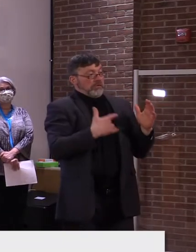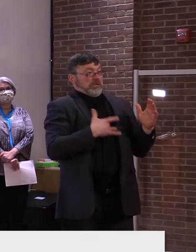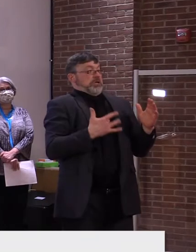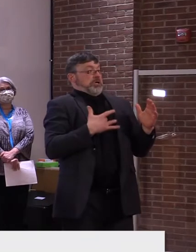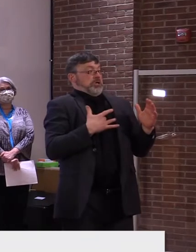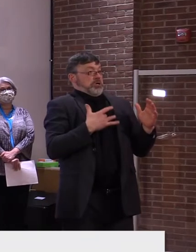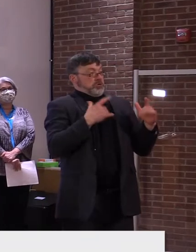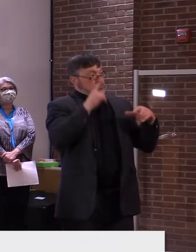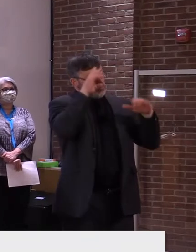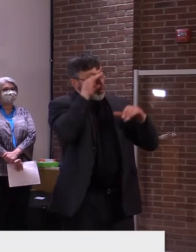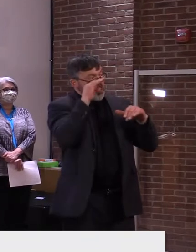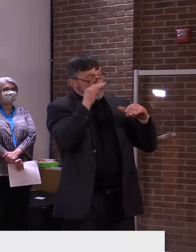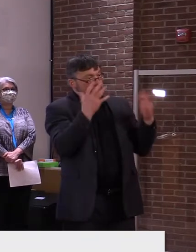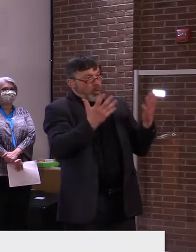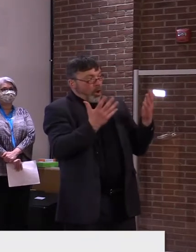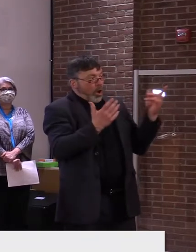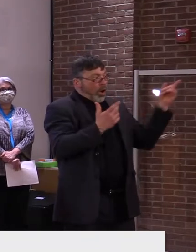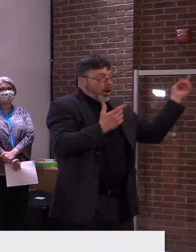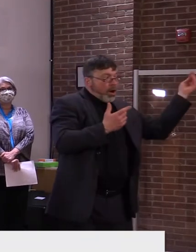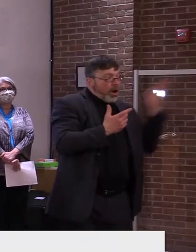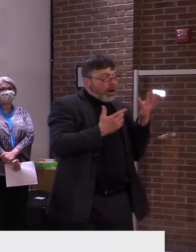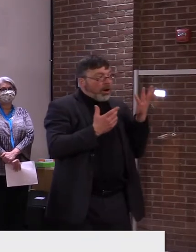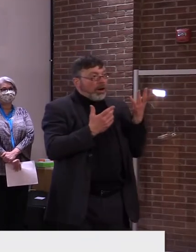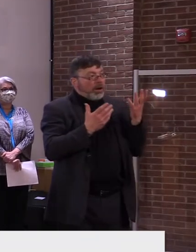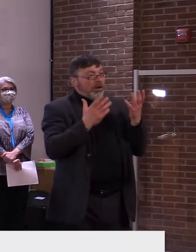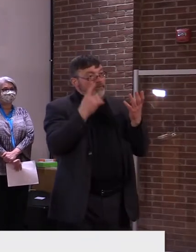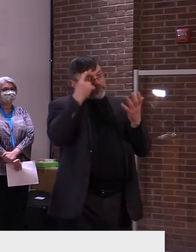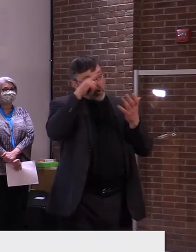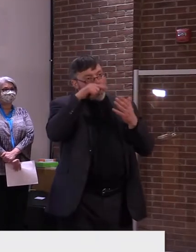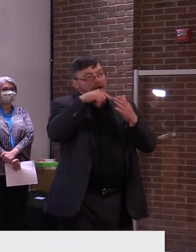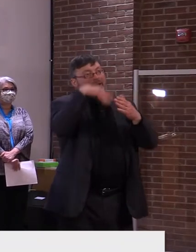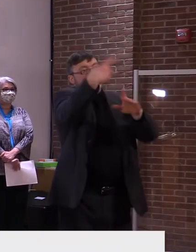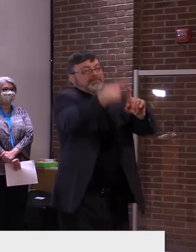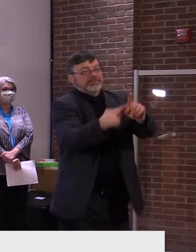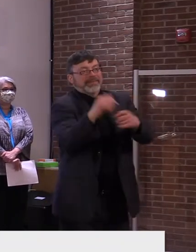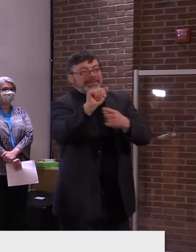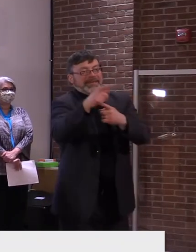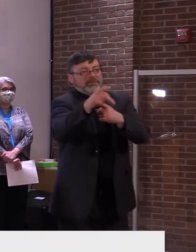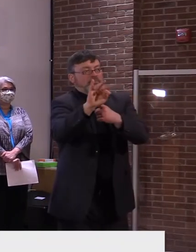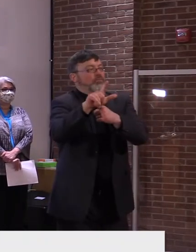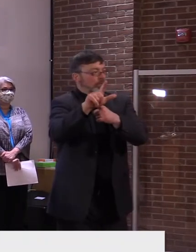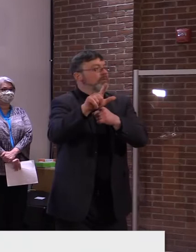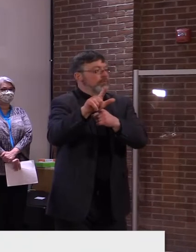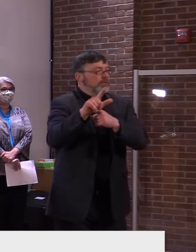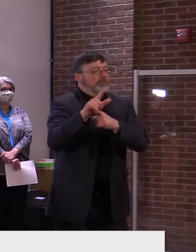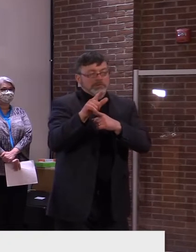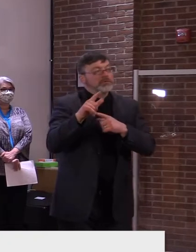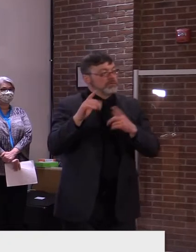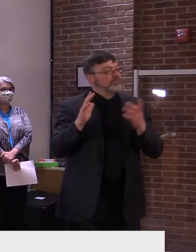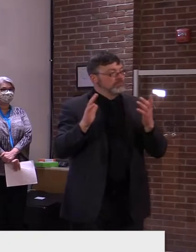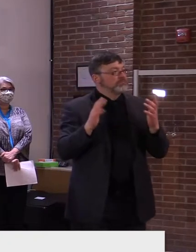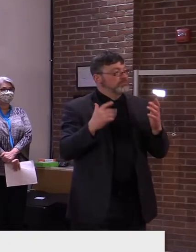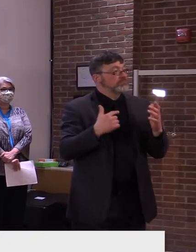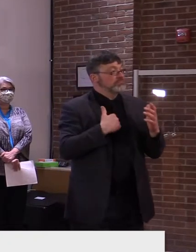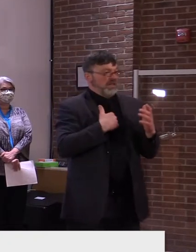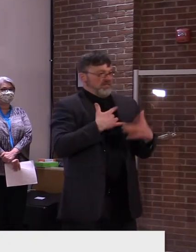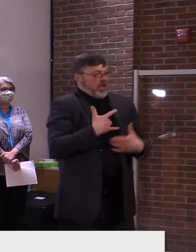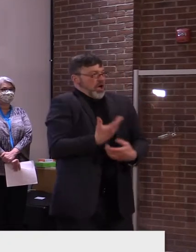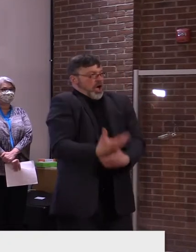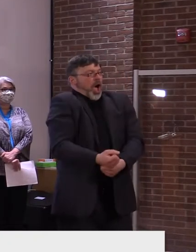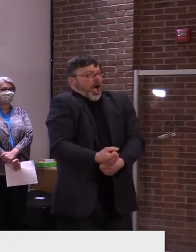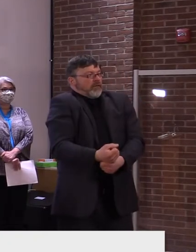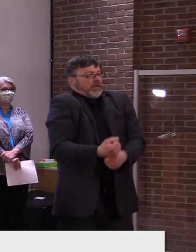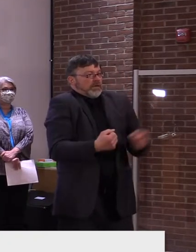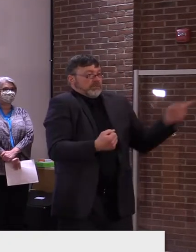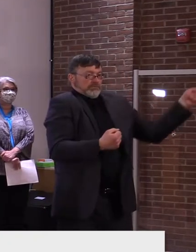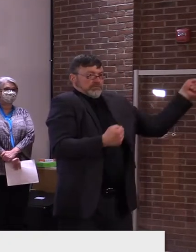what they've told us, and we believe, you know, we'll be able to meet. We wouldn't be putting this out if we didn't think we could